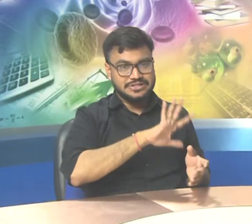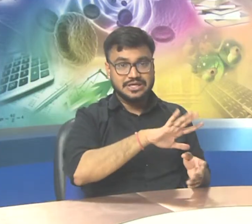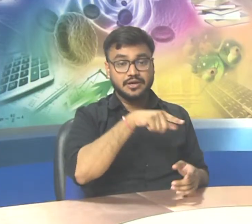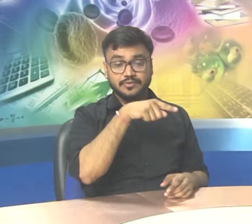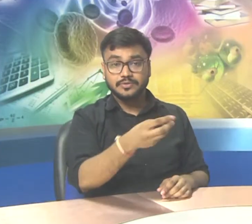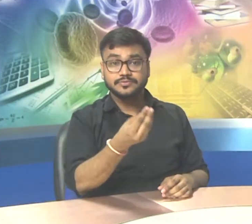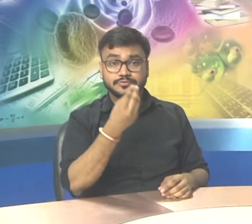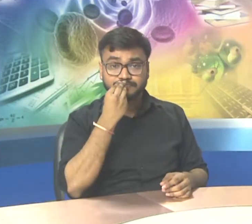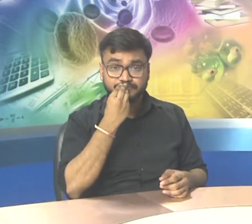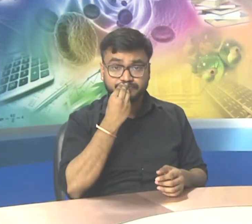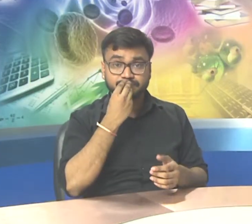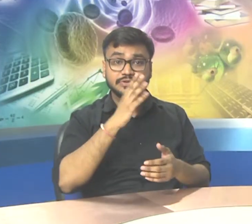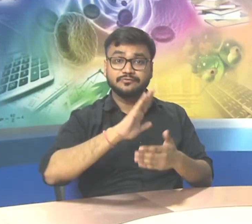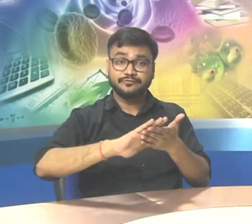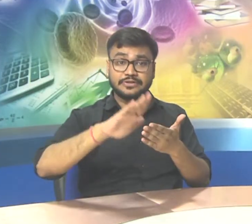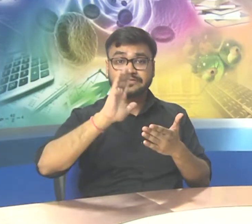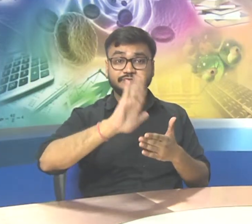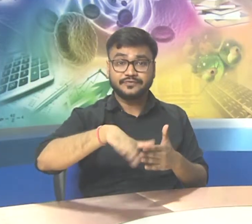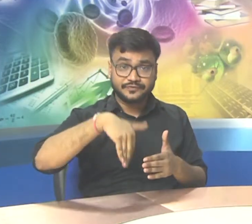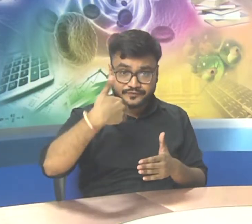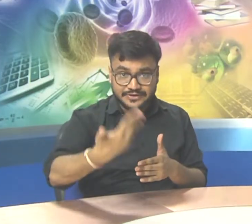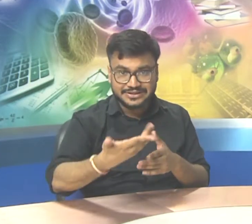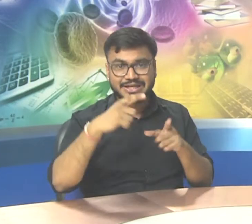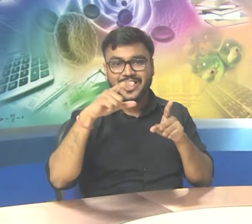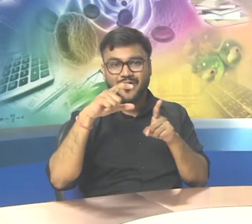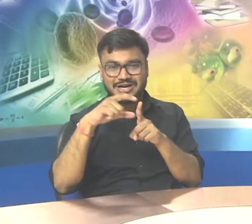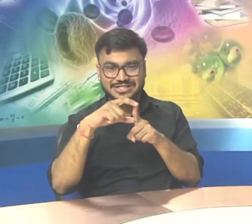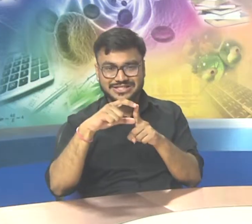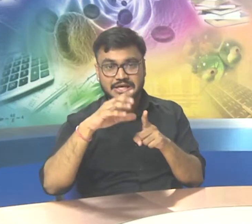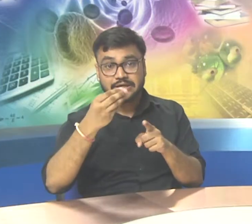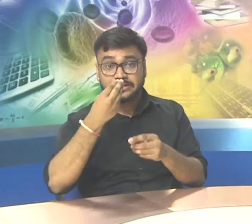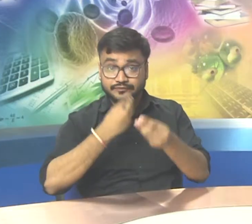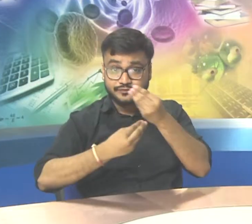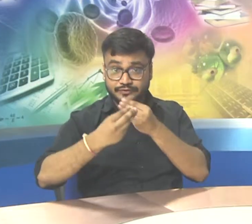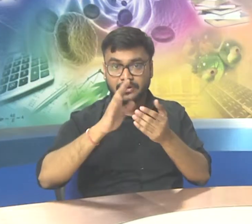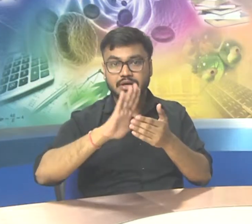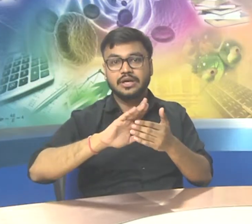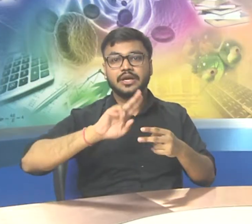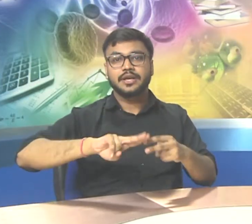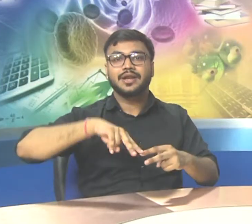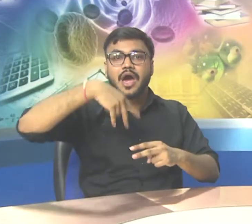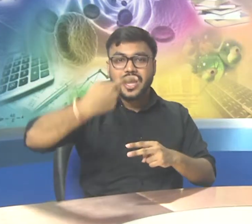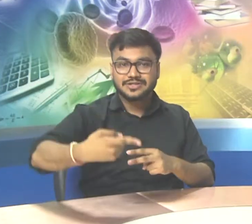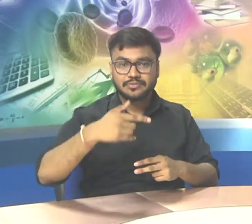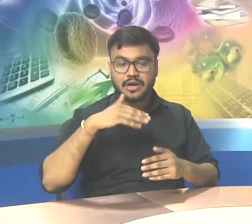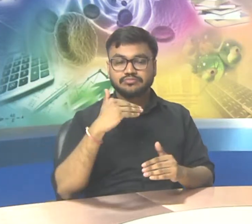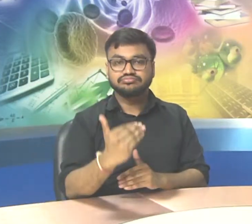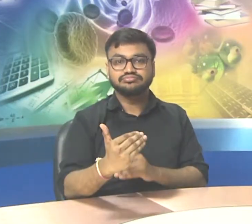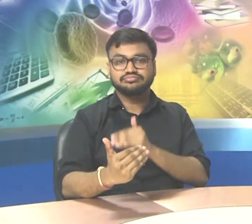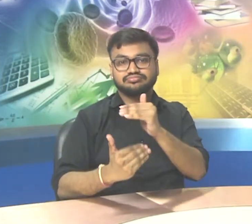As you can see on the screen, nutrition is a process in which we eat